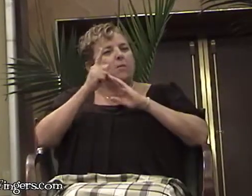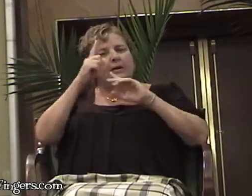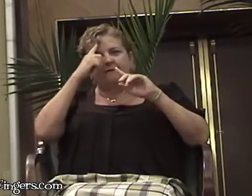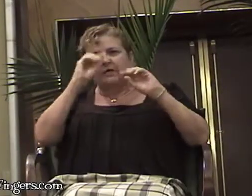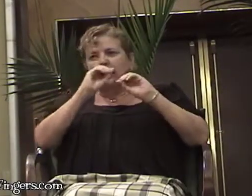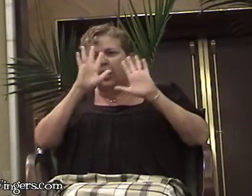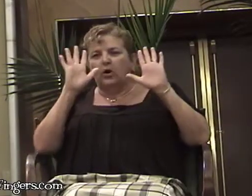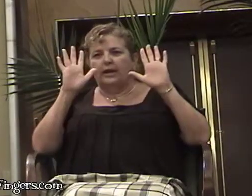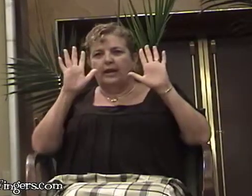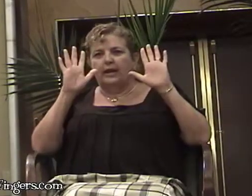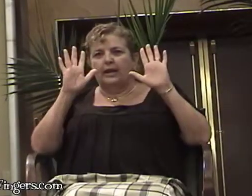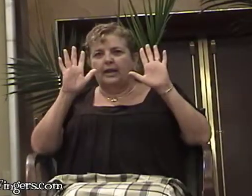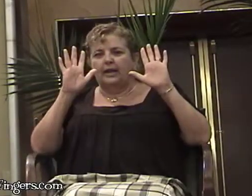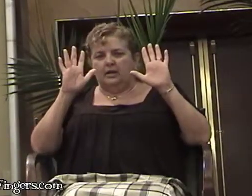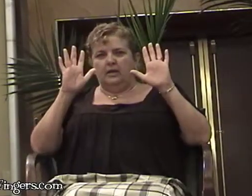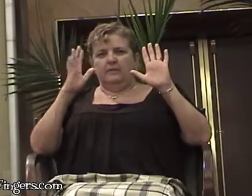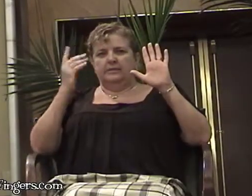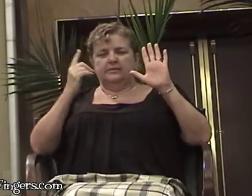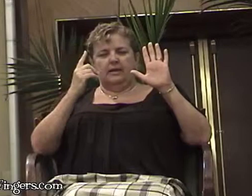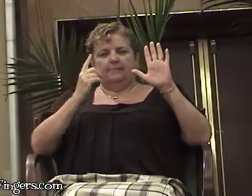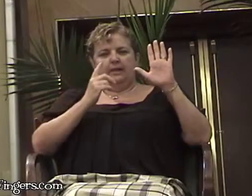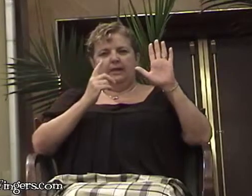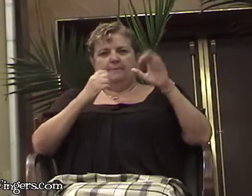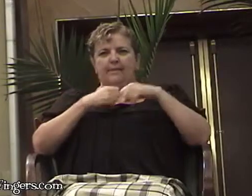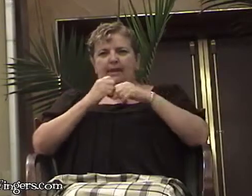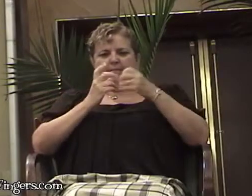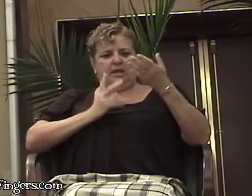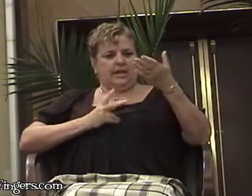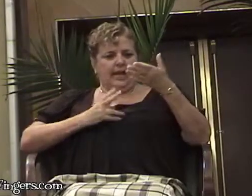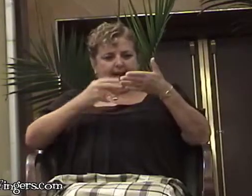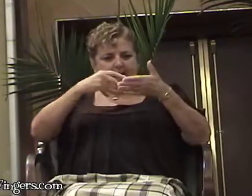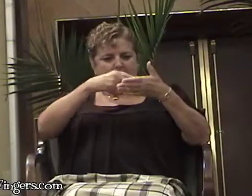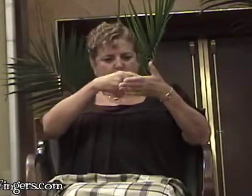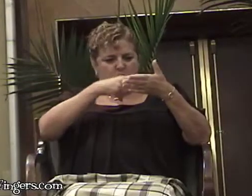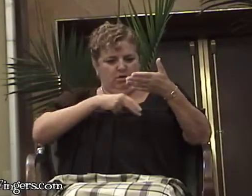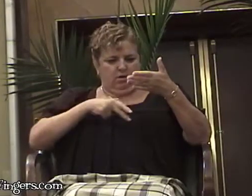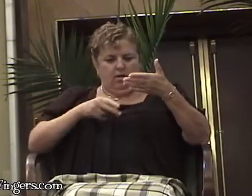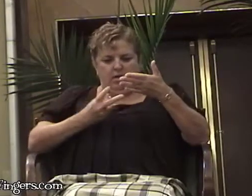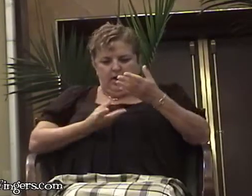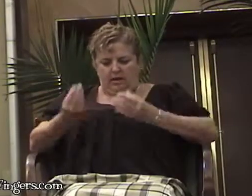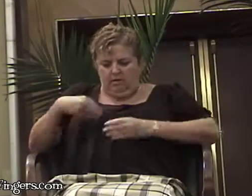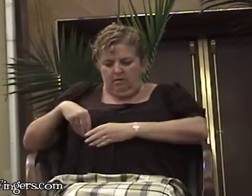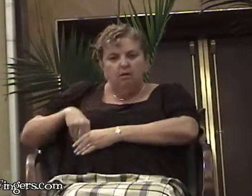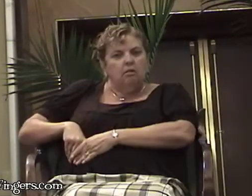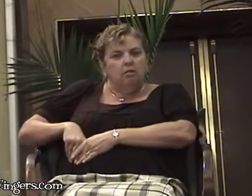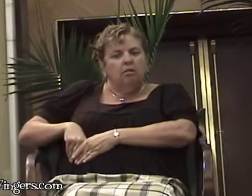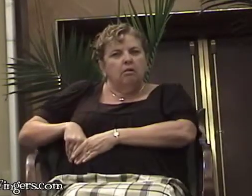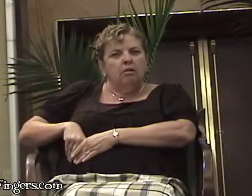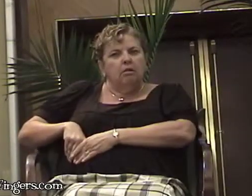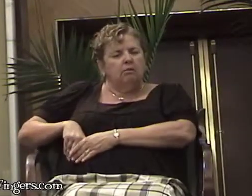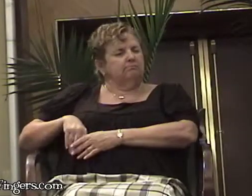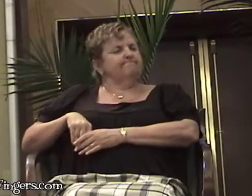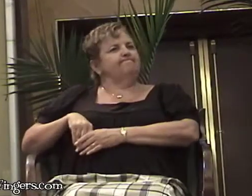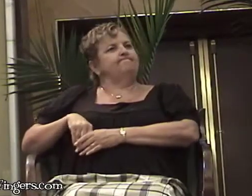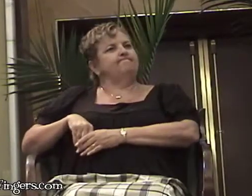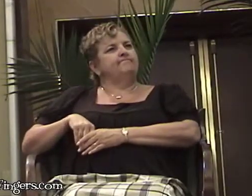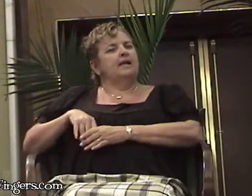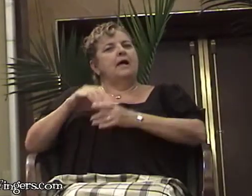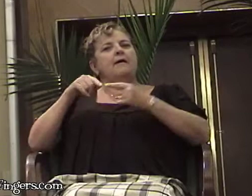though. But something made me cut that ad out, and I stuck it in my wallet, and I continued on drinking. It was Memorial Day weekend, 1988. Guys I worked with,